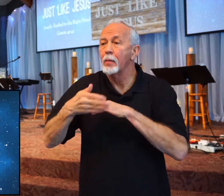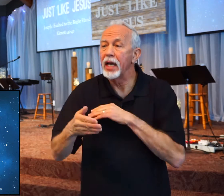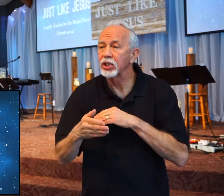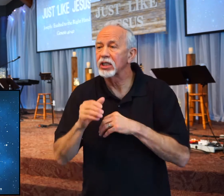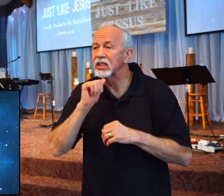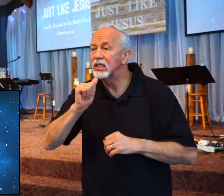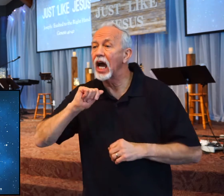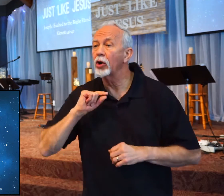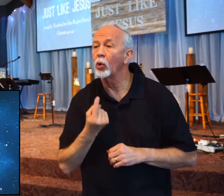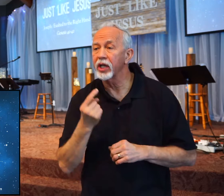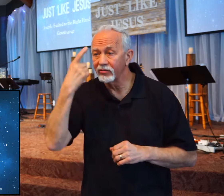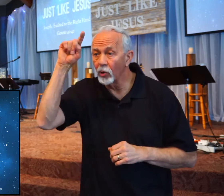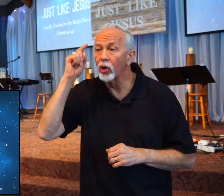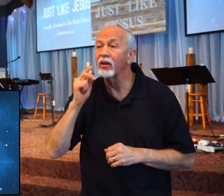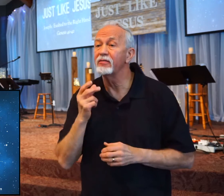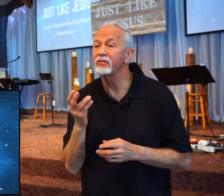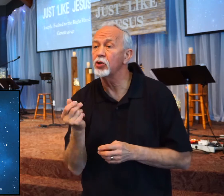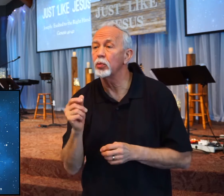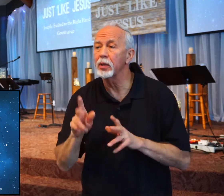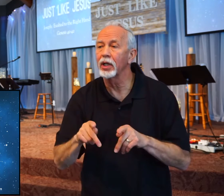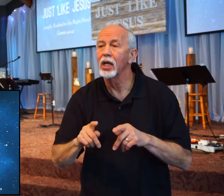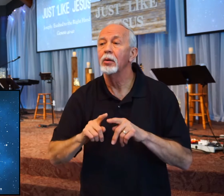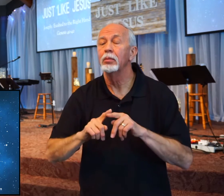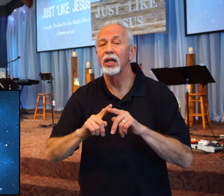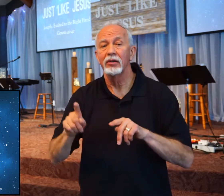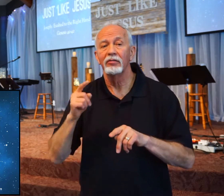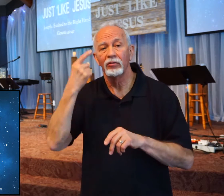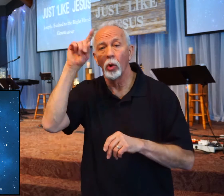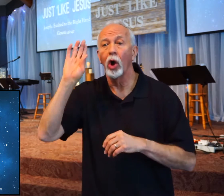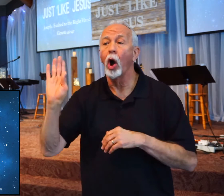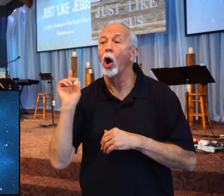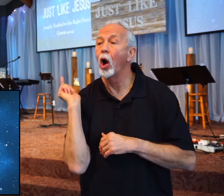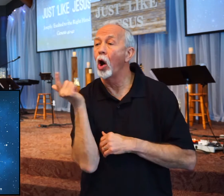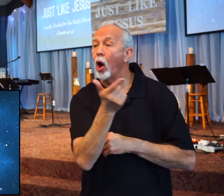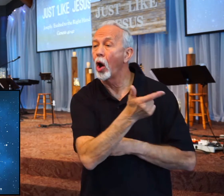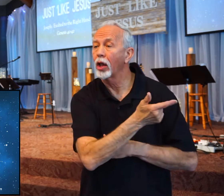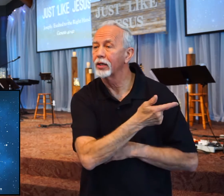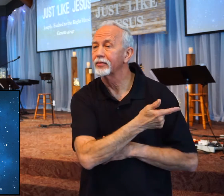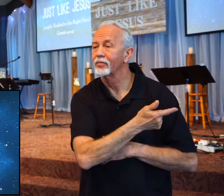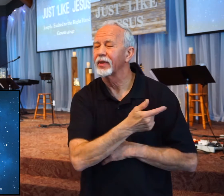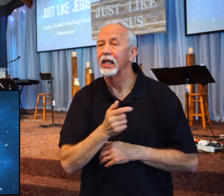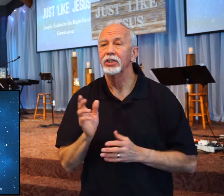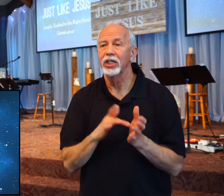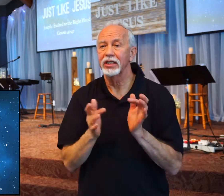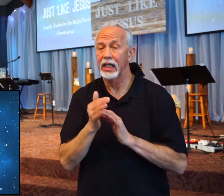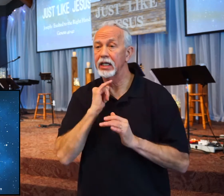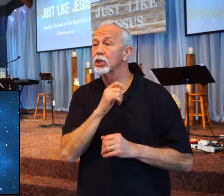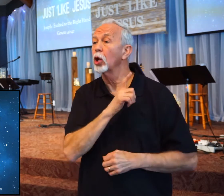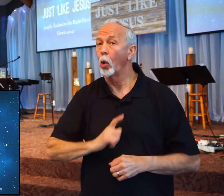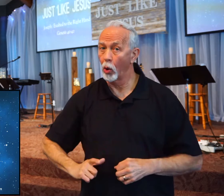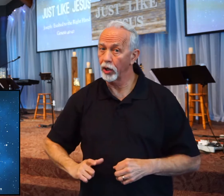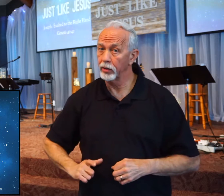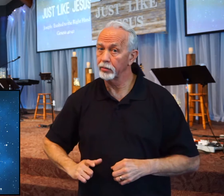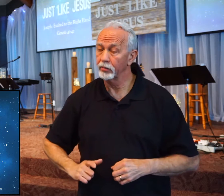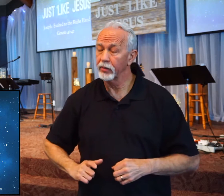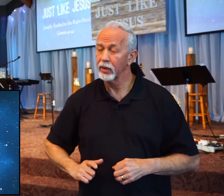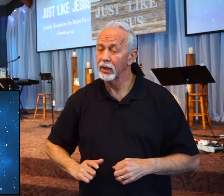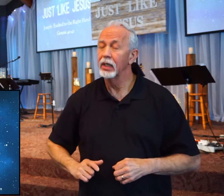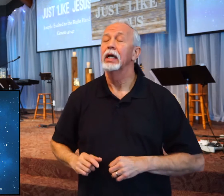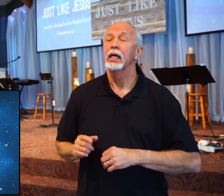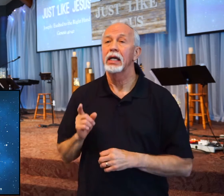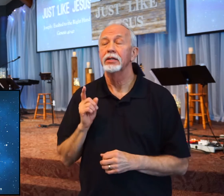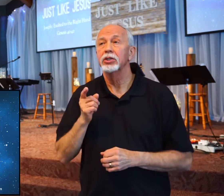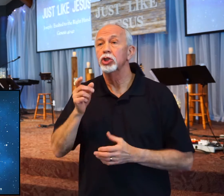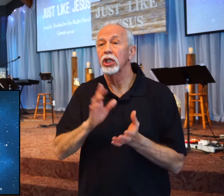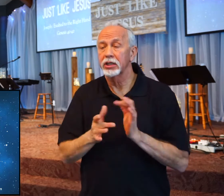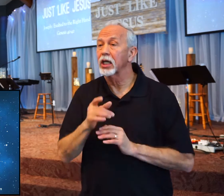not just for a few, it is for us all. Jesus is Lord, and as such, He